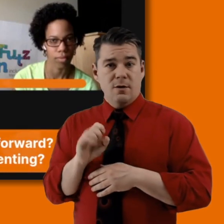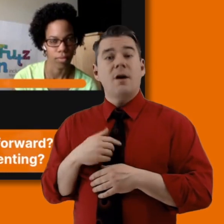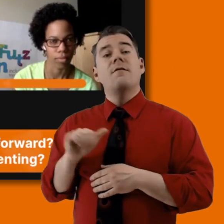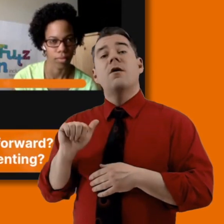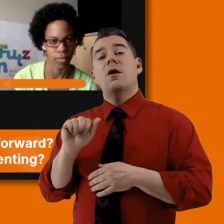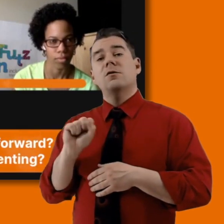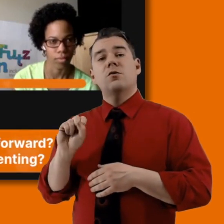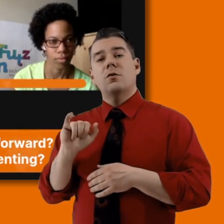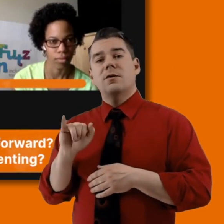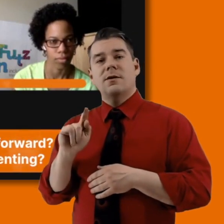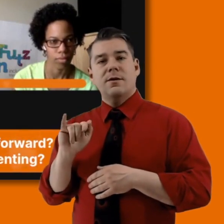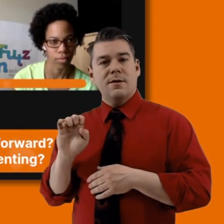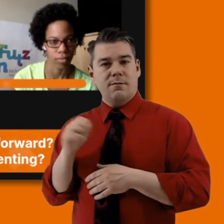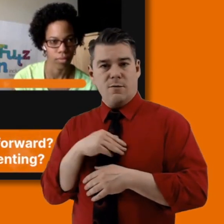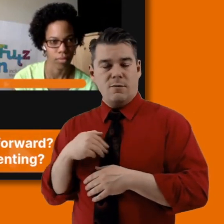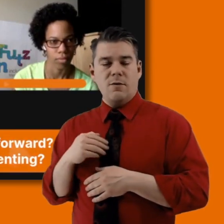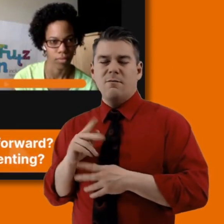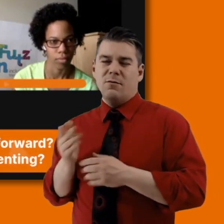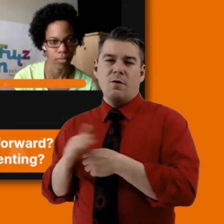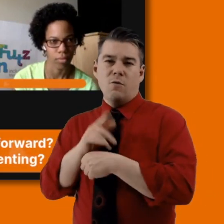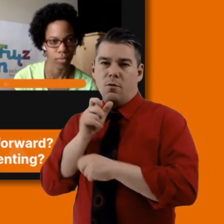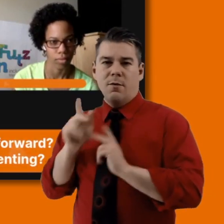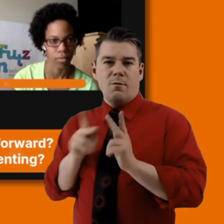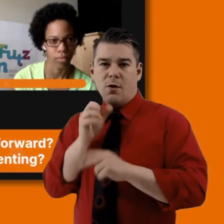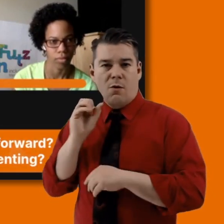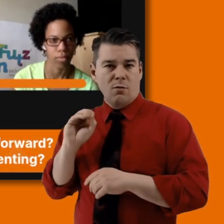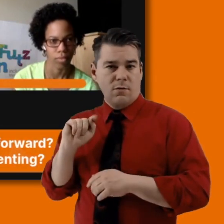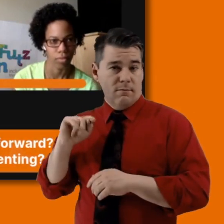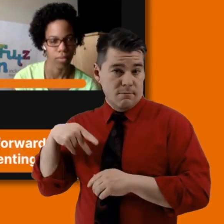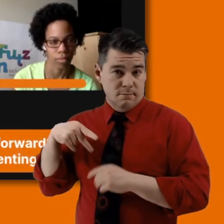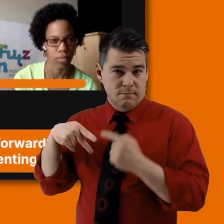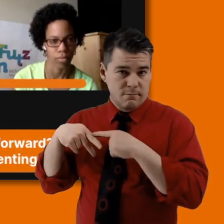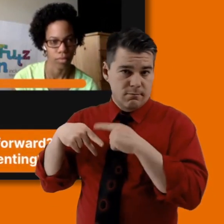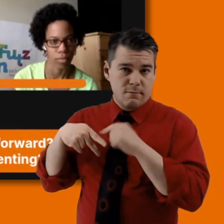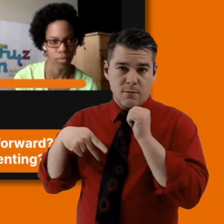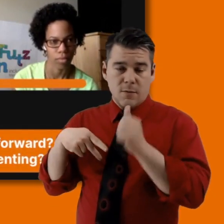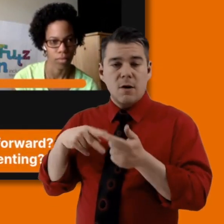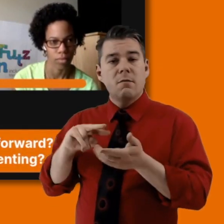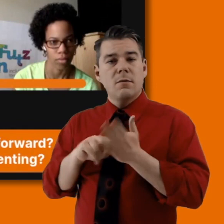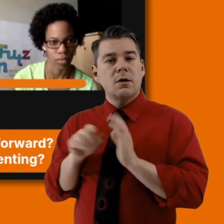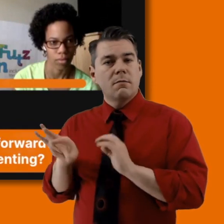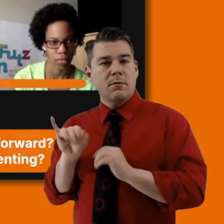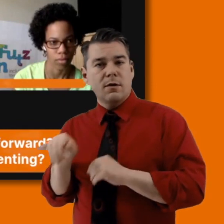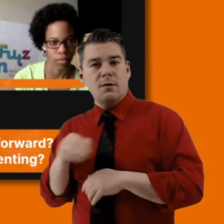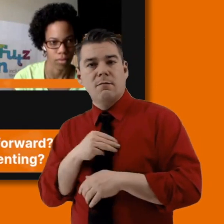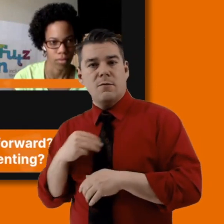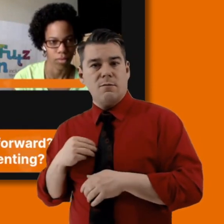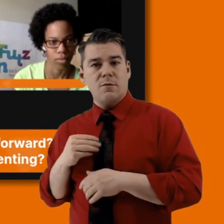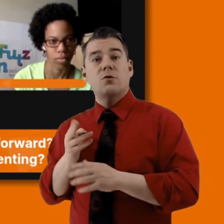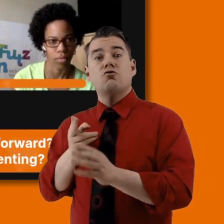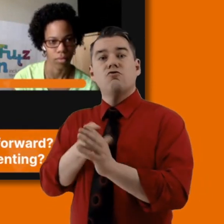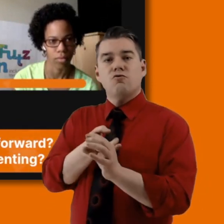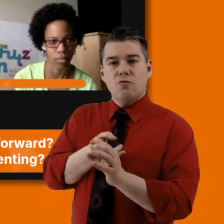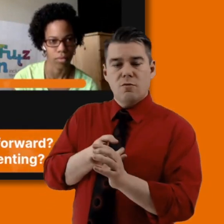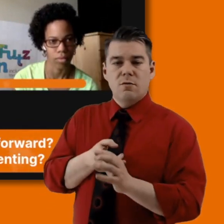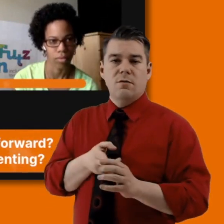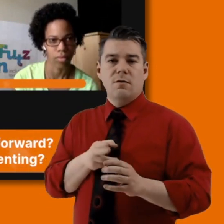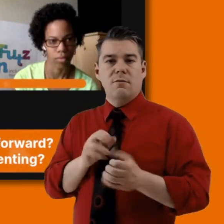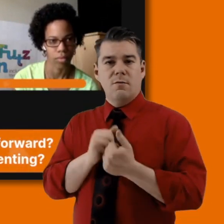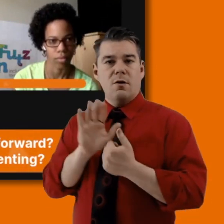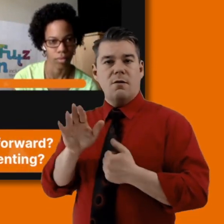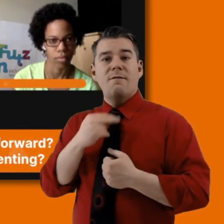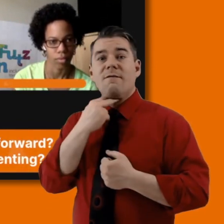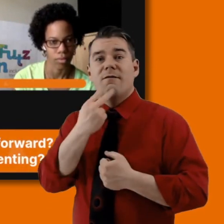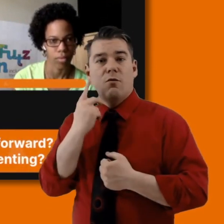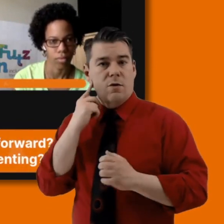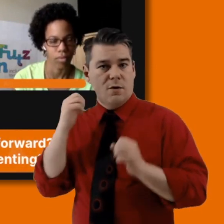associate membership that would cover people who are not practitioners, and they could choose that membership, become a member. That makes their